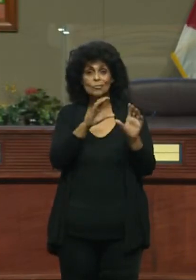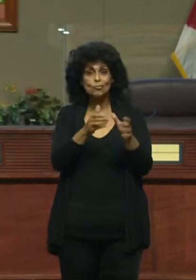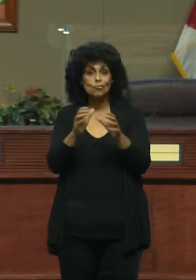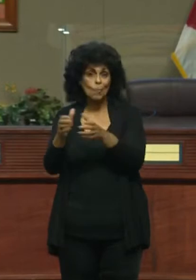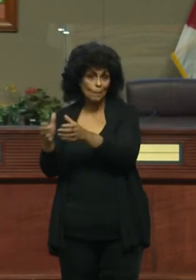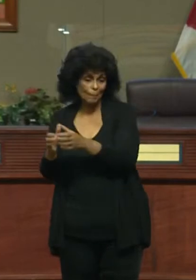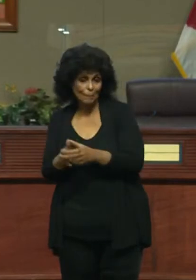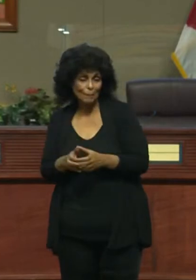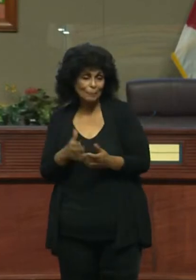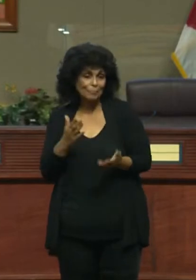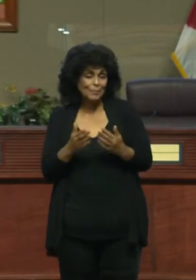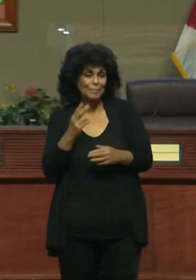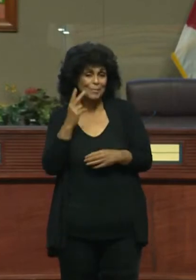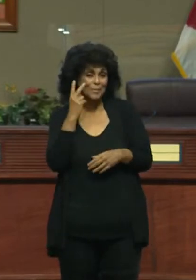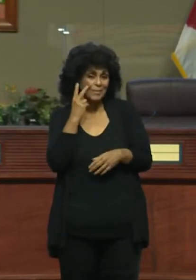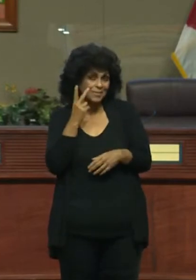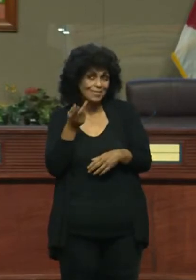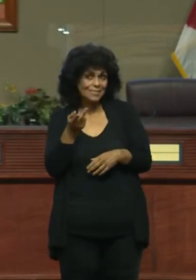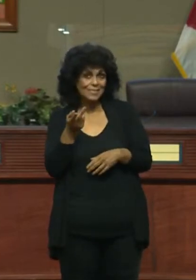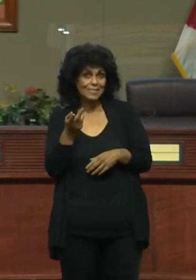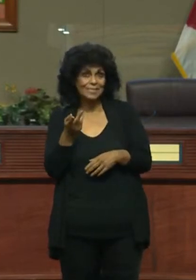some of the